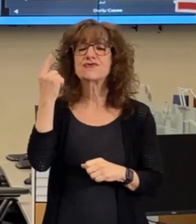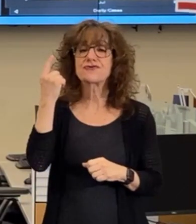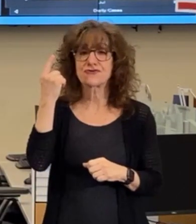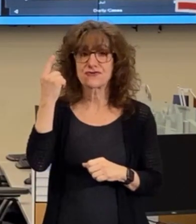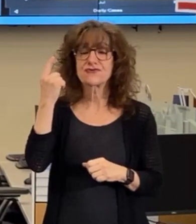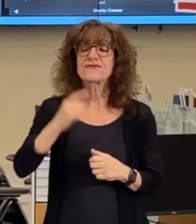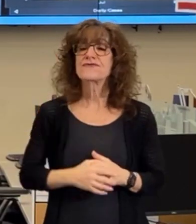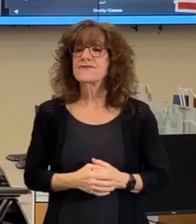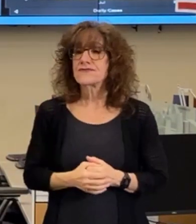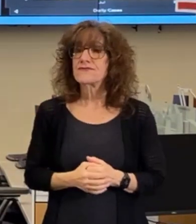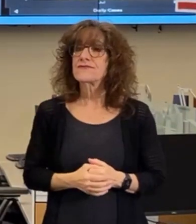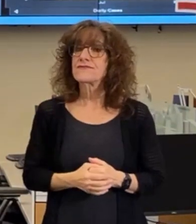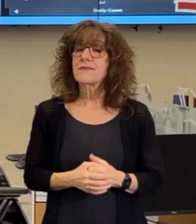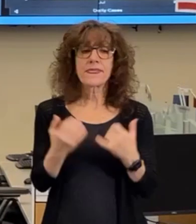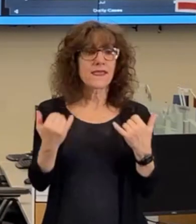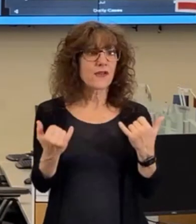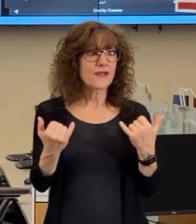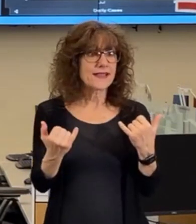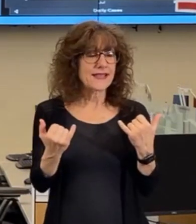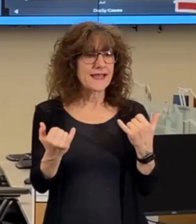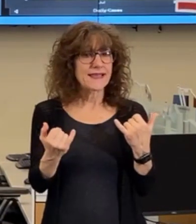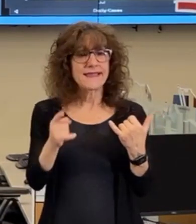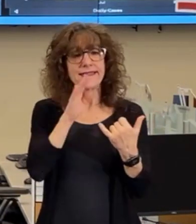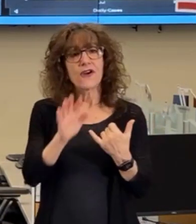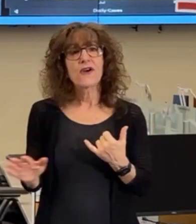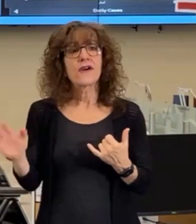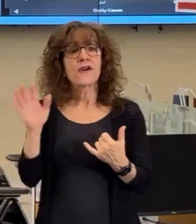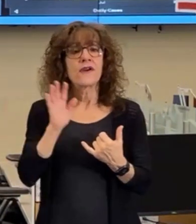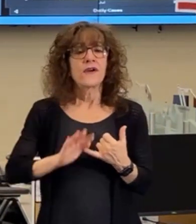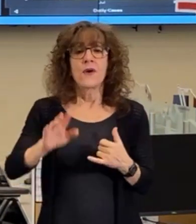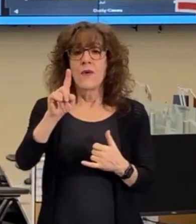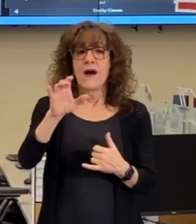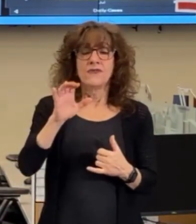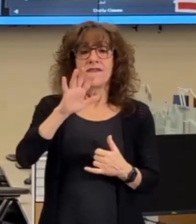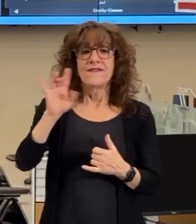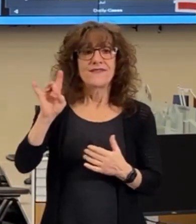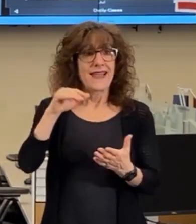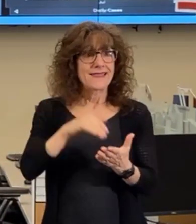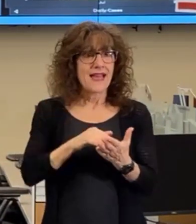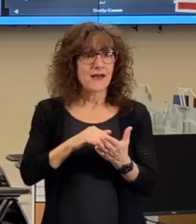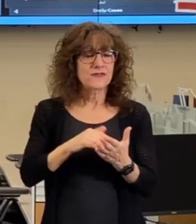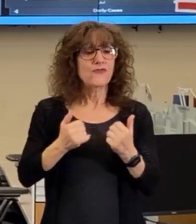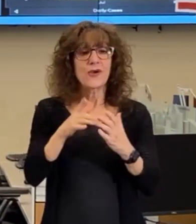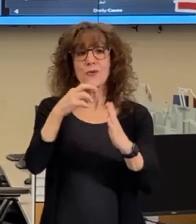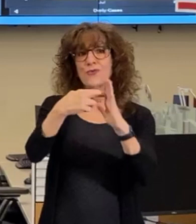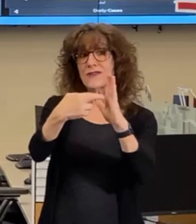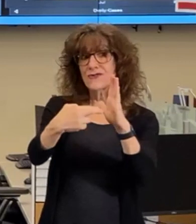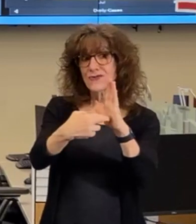COVID-19 with a vaccine. Currently, there are upwards of 158,000 residents who have signed